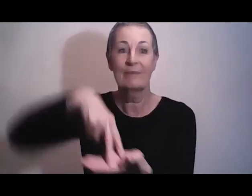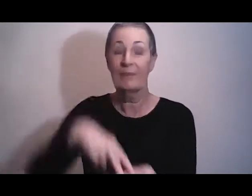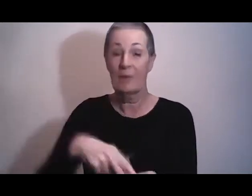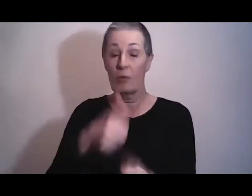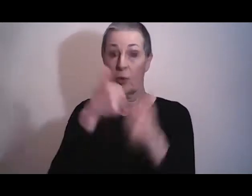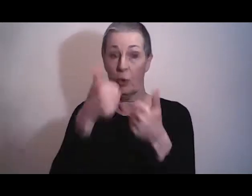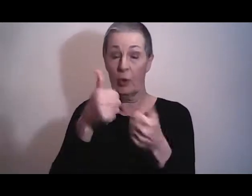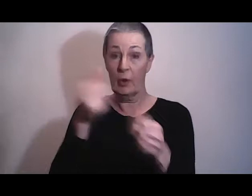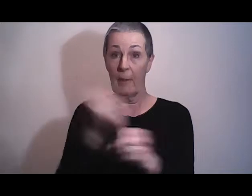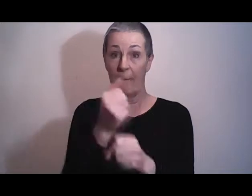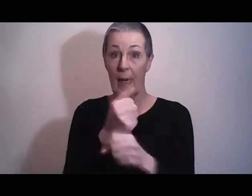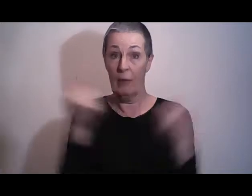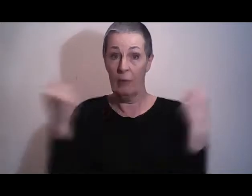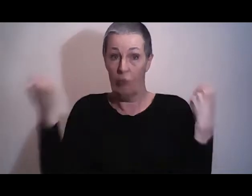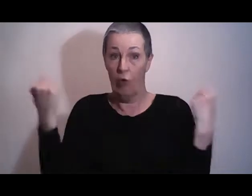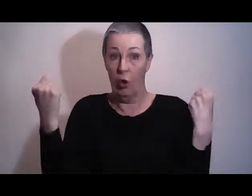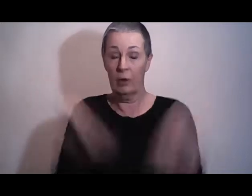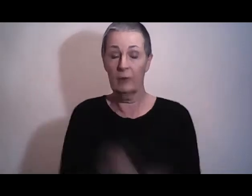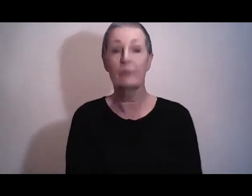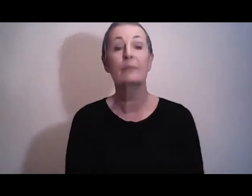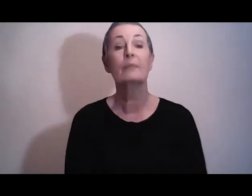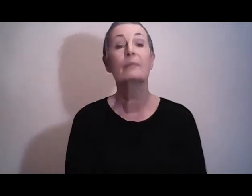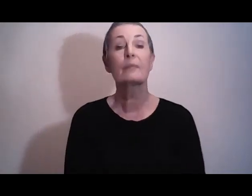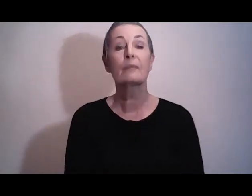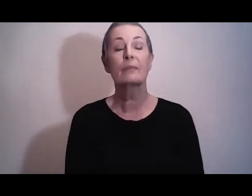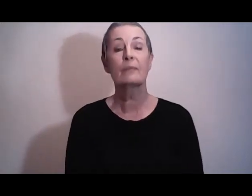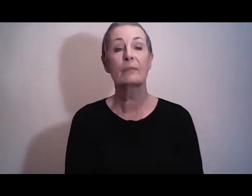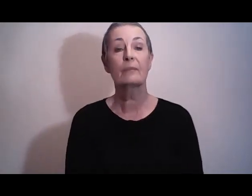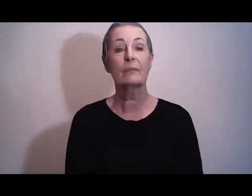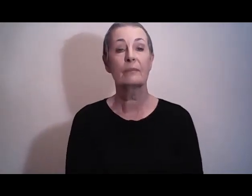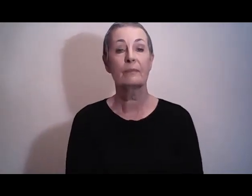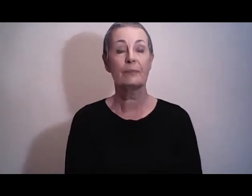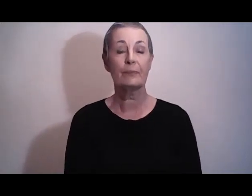thighs. So I'll do a little bit more in facing you.